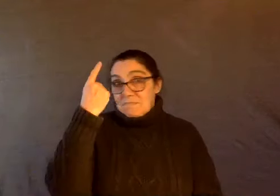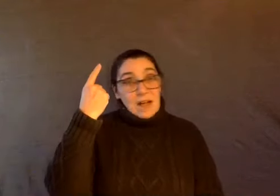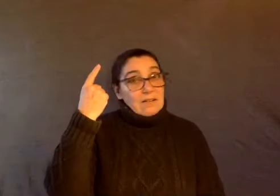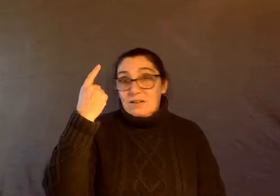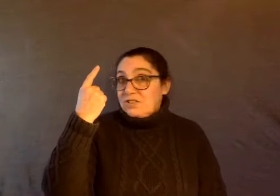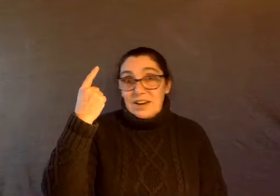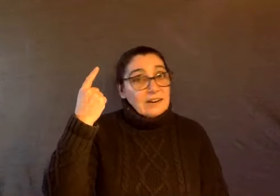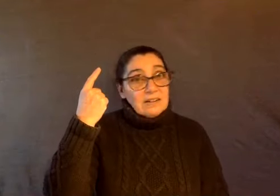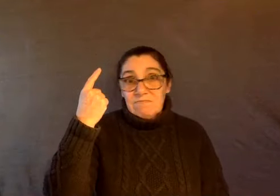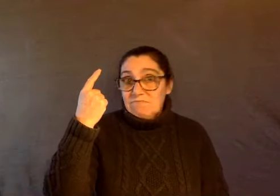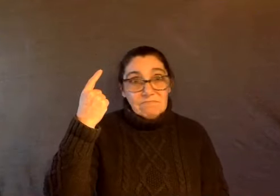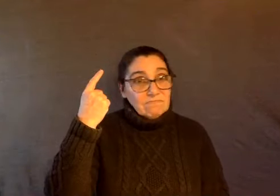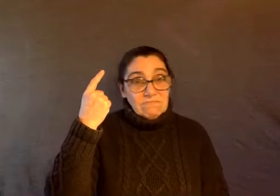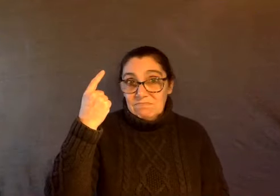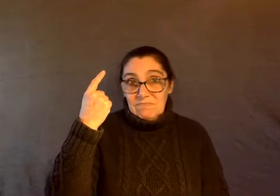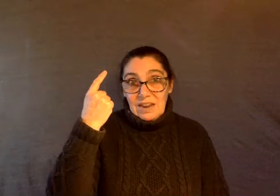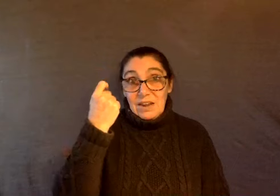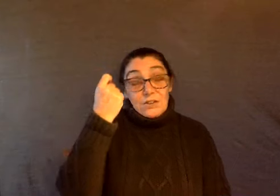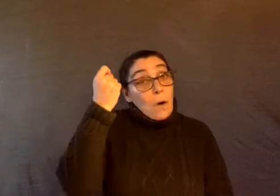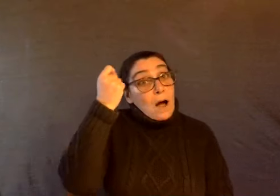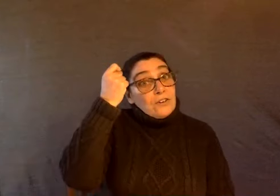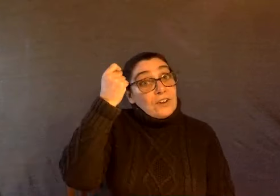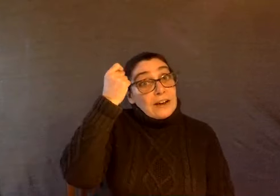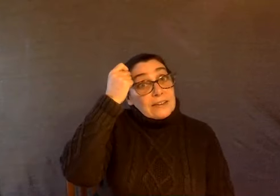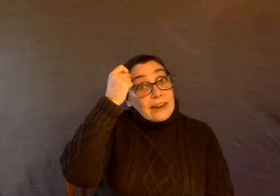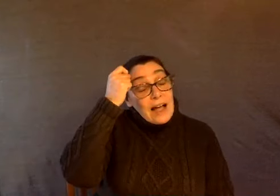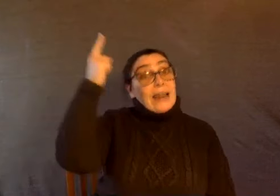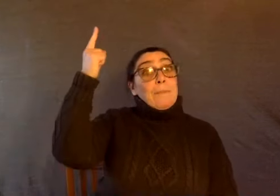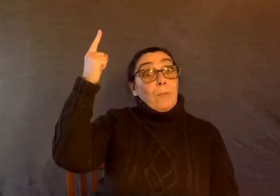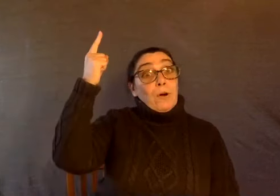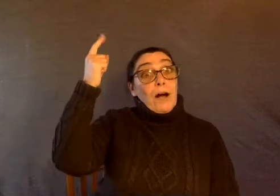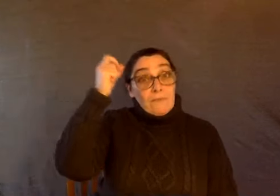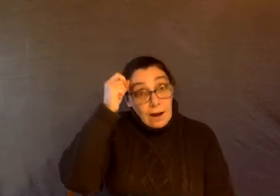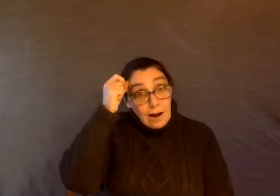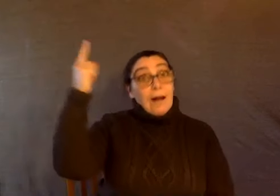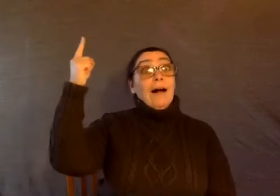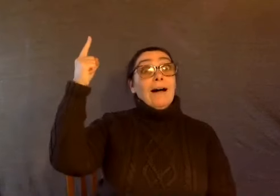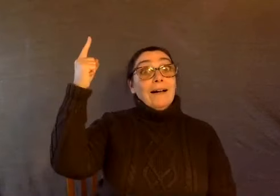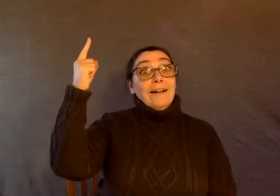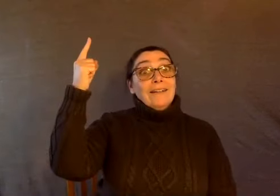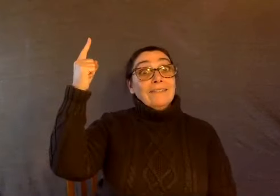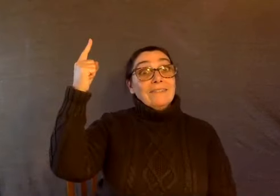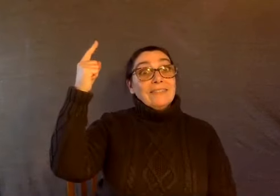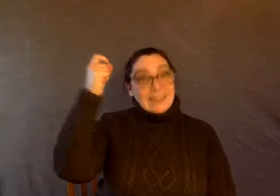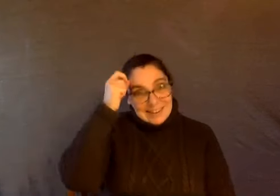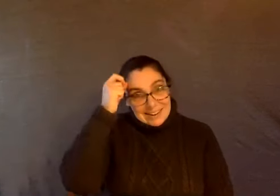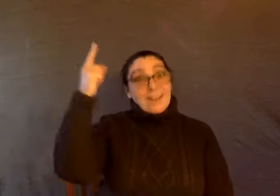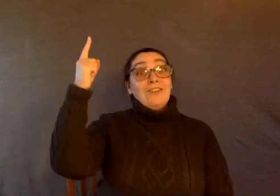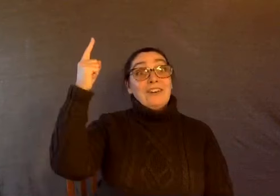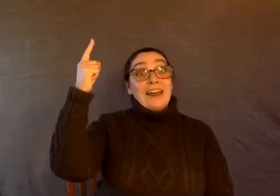I don't understand. So understand is like a light bulb went off. Oh,